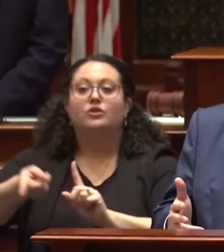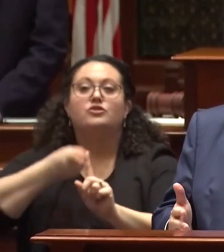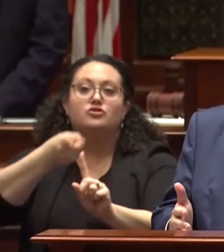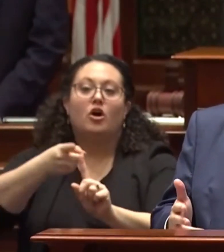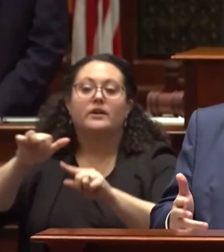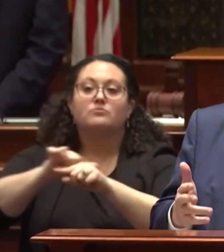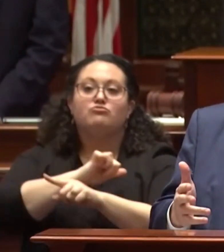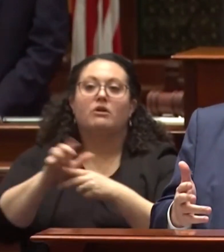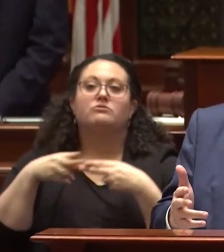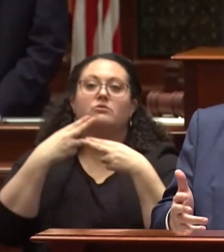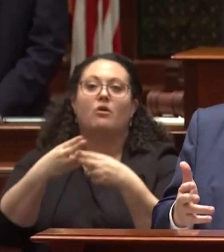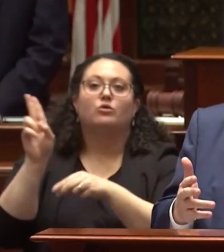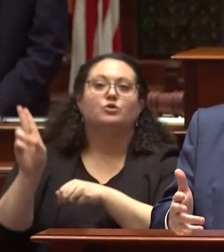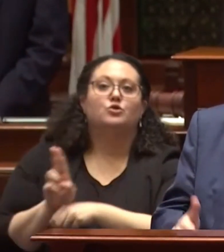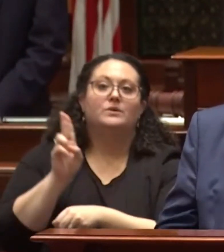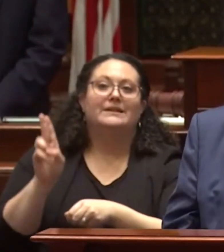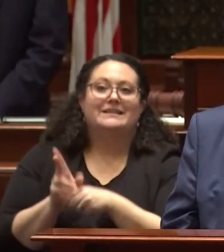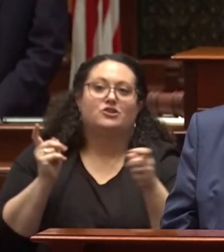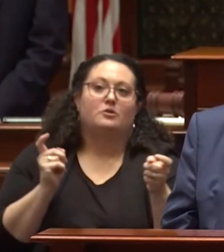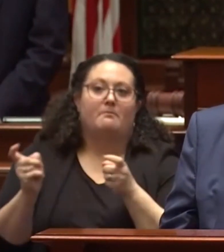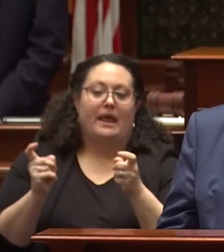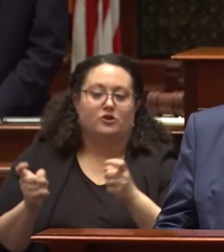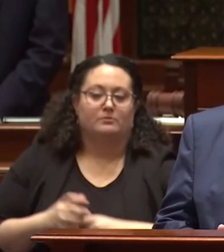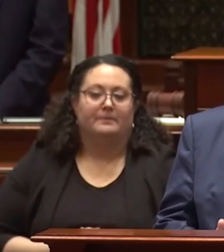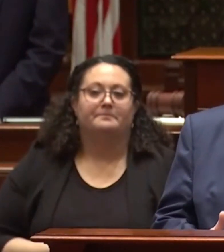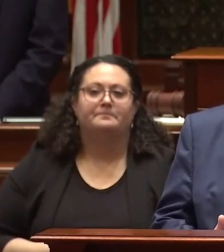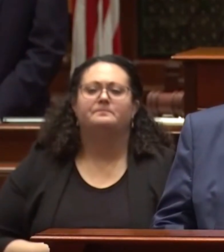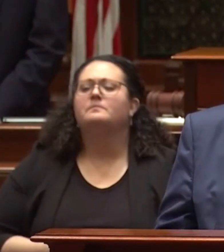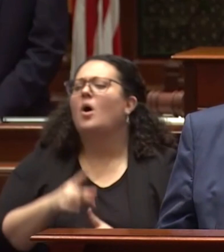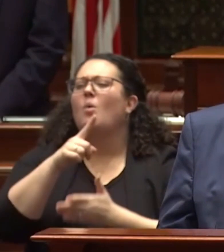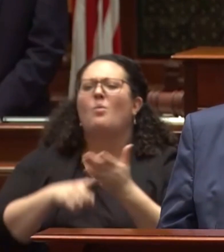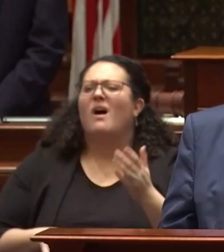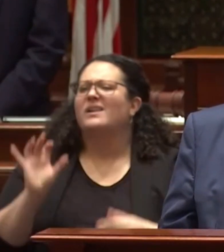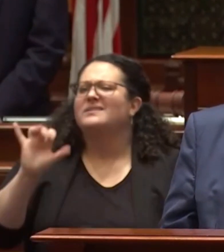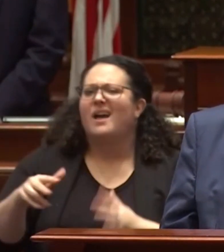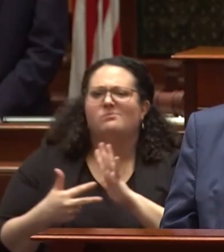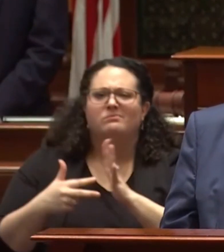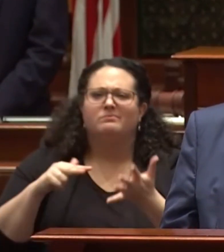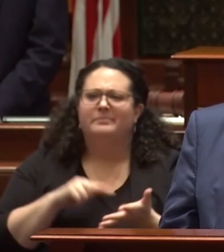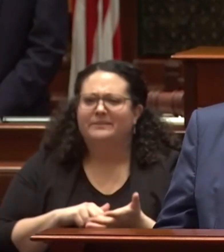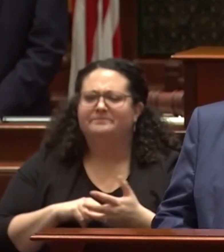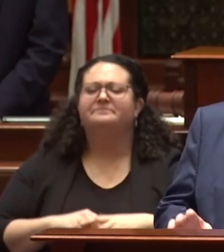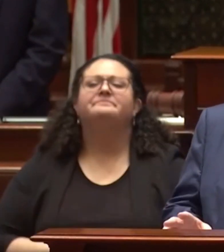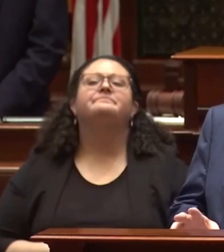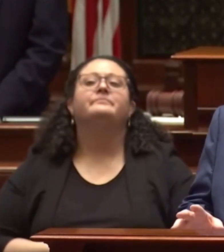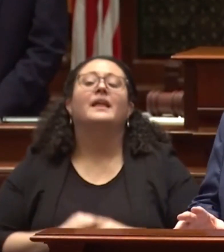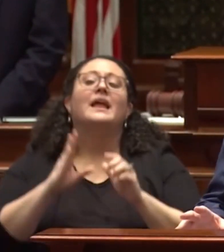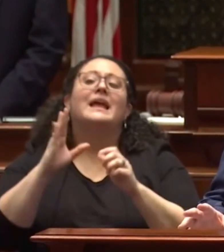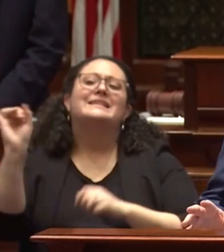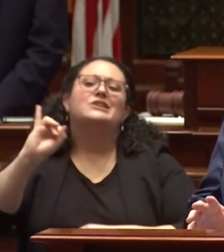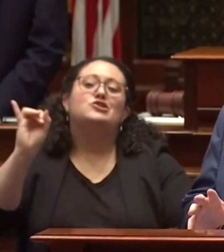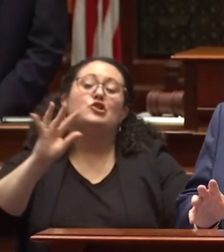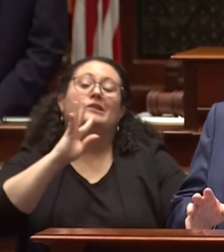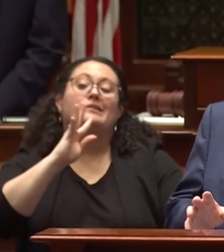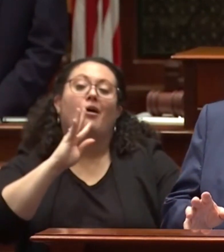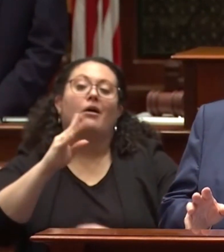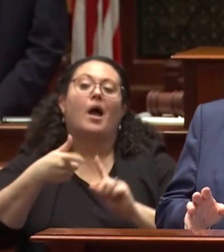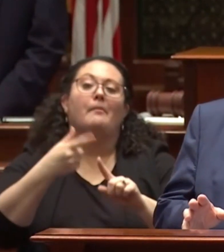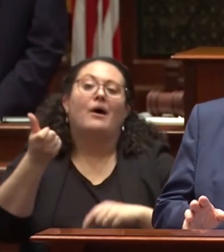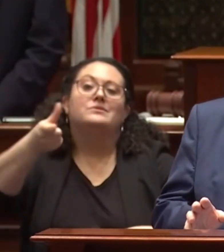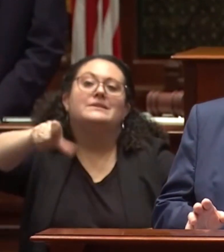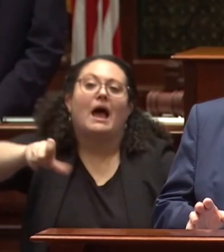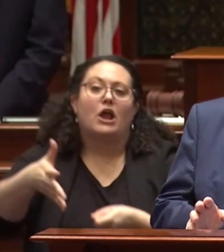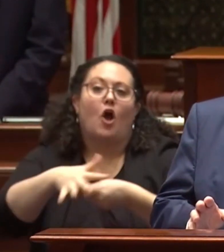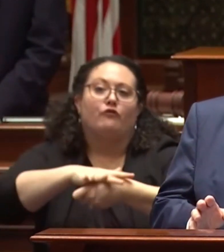a practice called utilization management. What is utilization management? That's insurance speak for